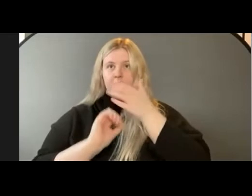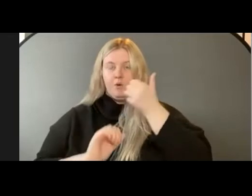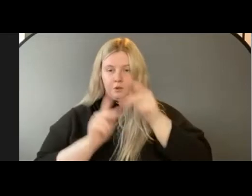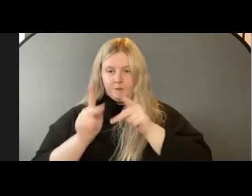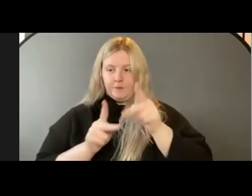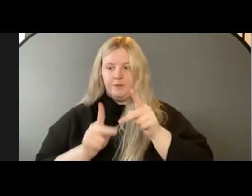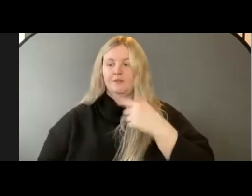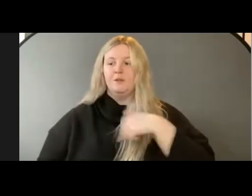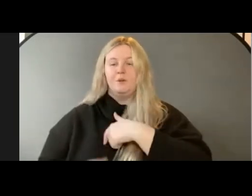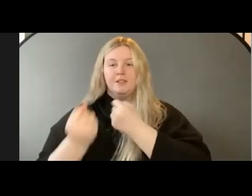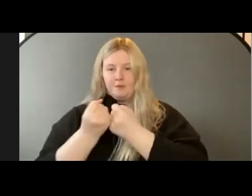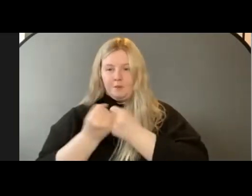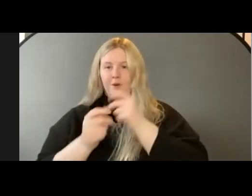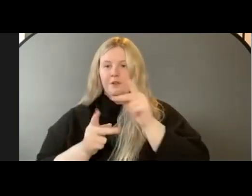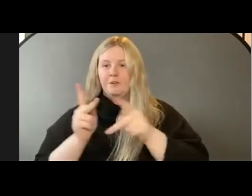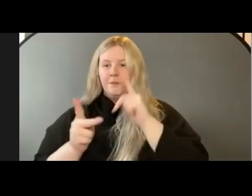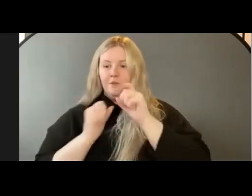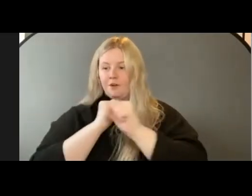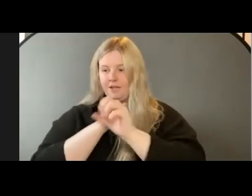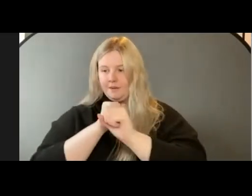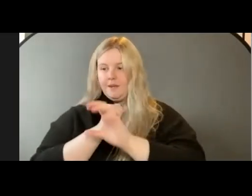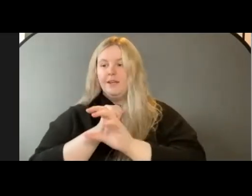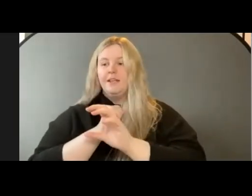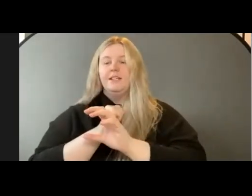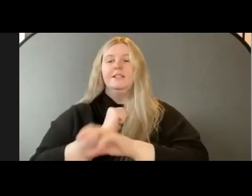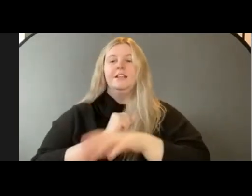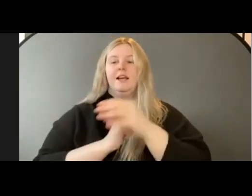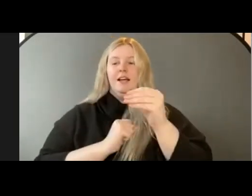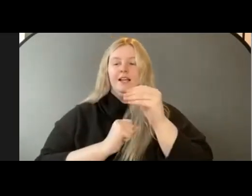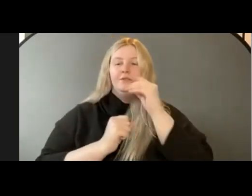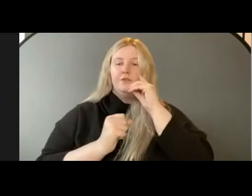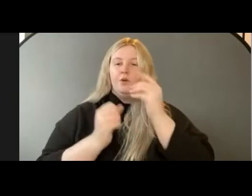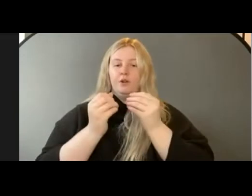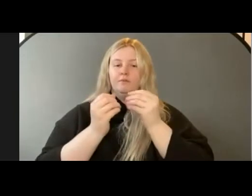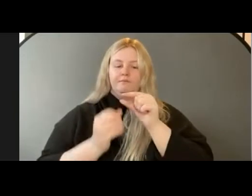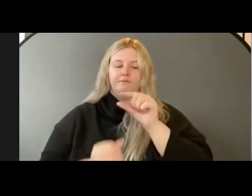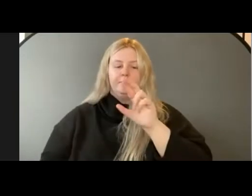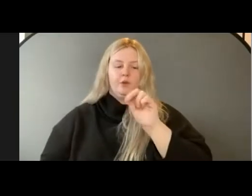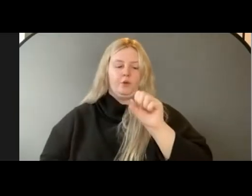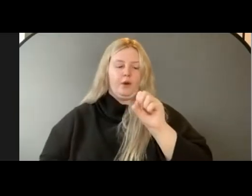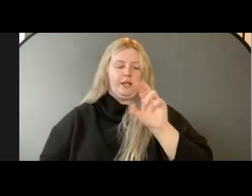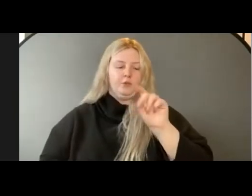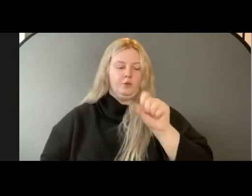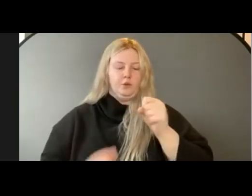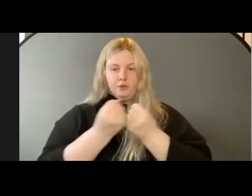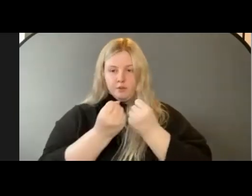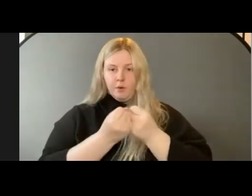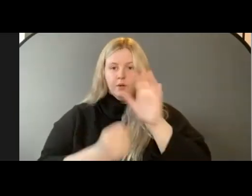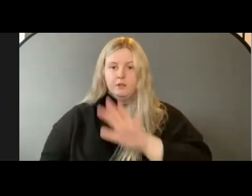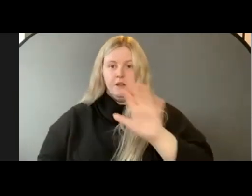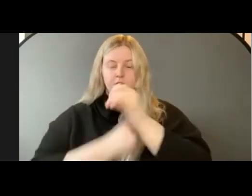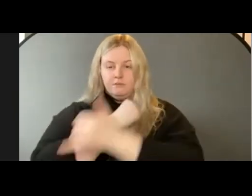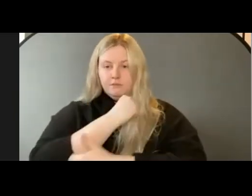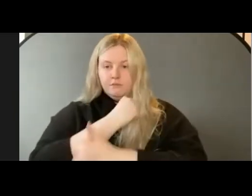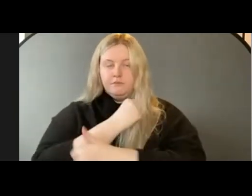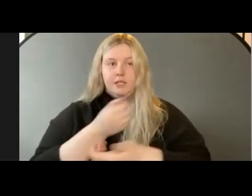Rights campaign, raising awareness and mobilizing grassroots support for UN Convention in countries around the world. And I want to ask you to